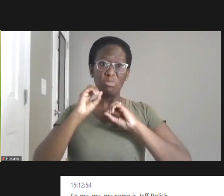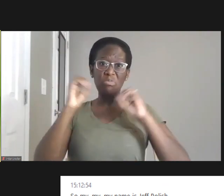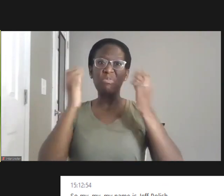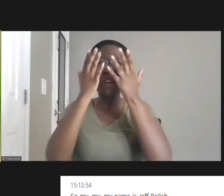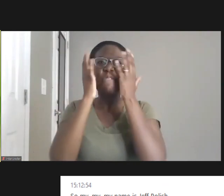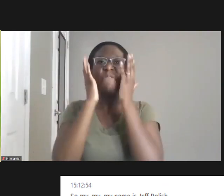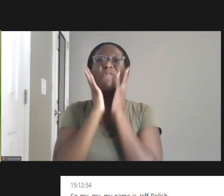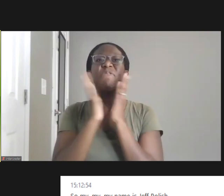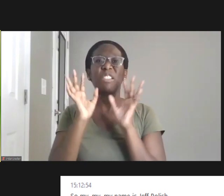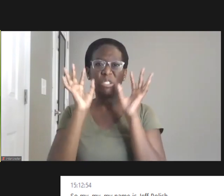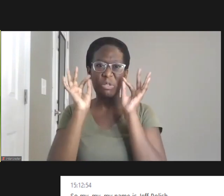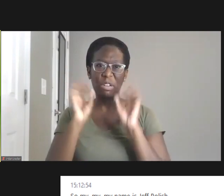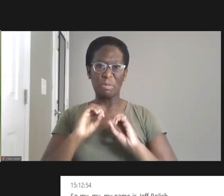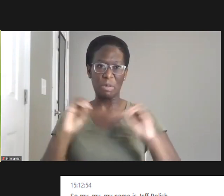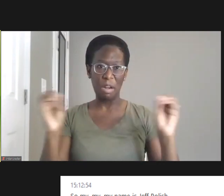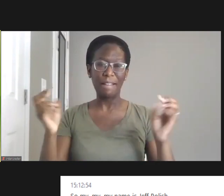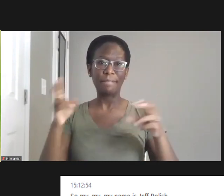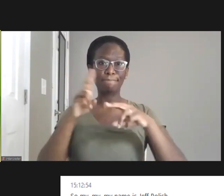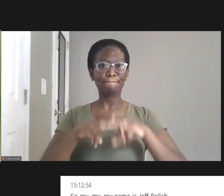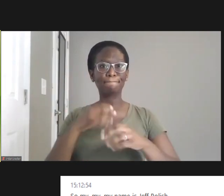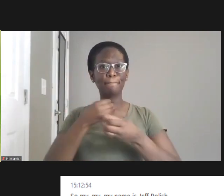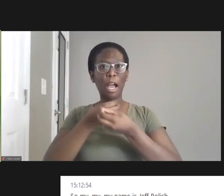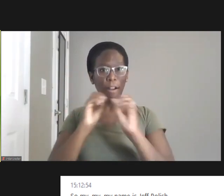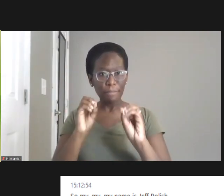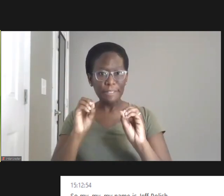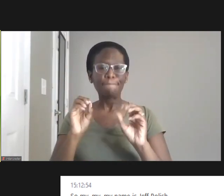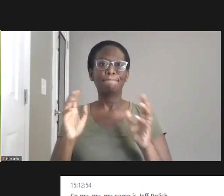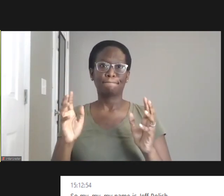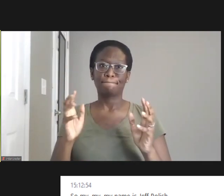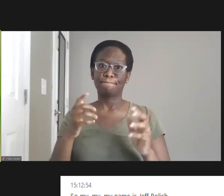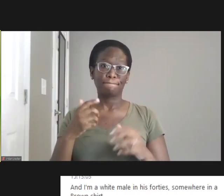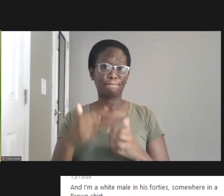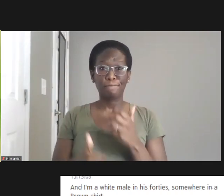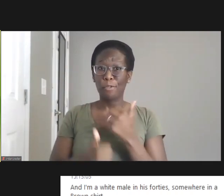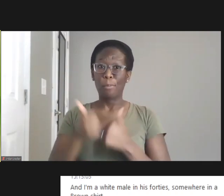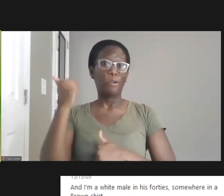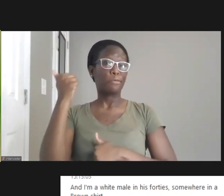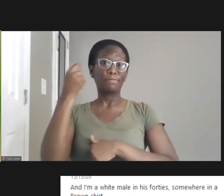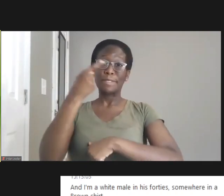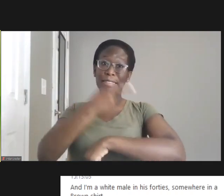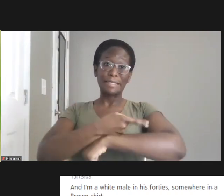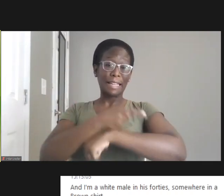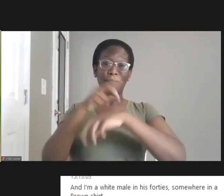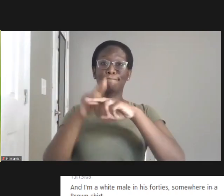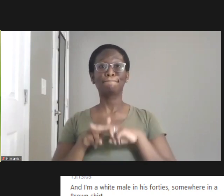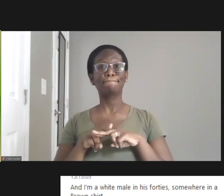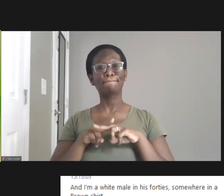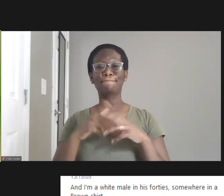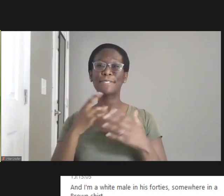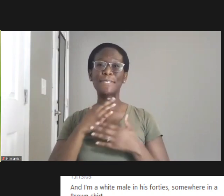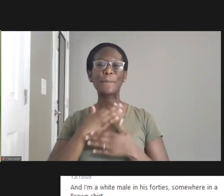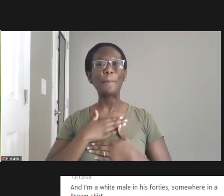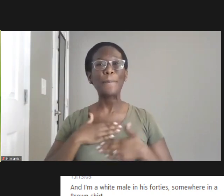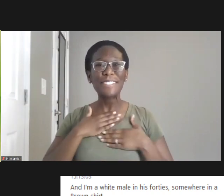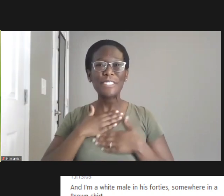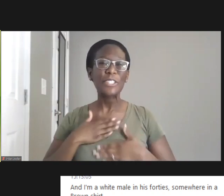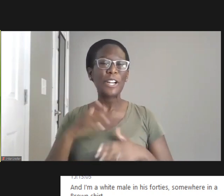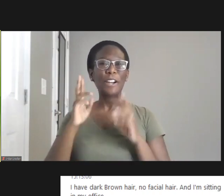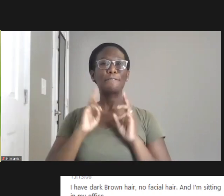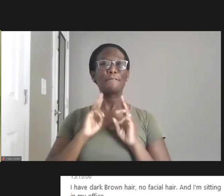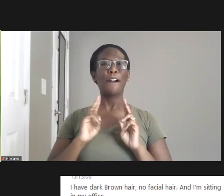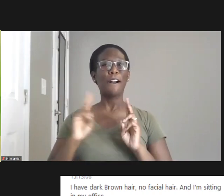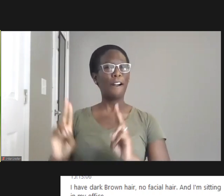and I'm sitting in my office, which is where I'm sitting most of my day. It's a pleasure and an honor to be here with